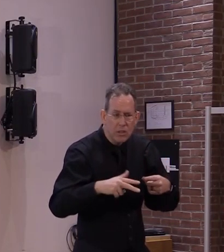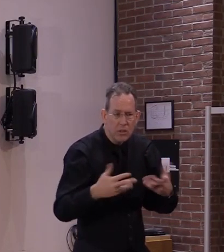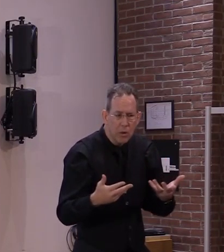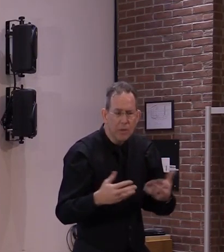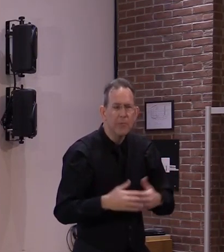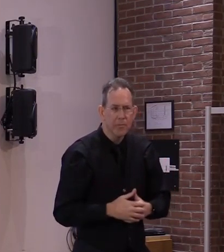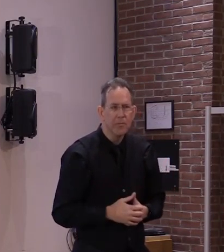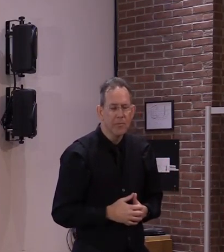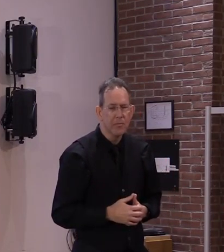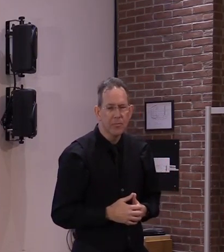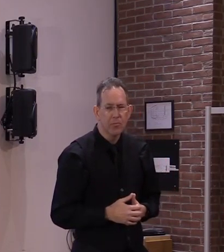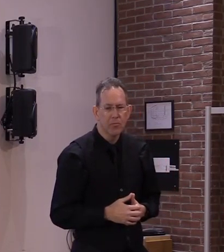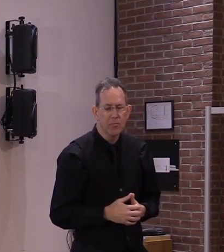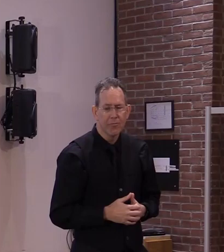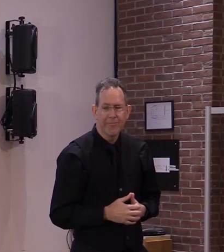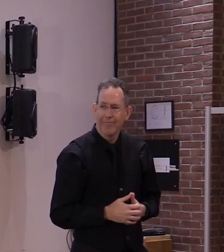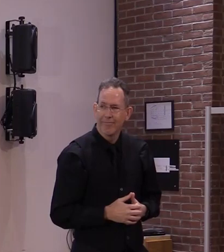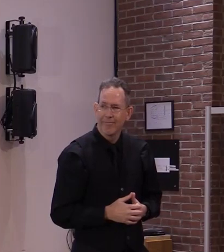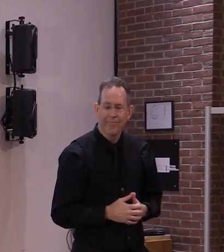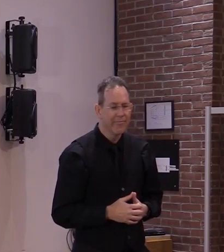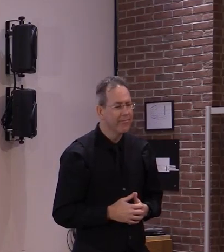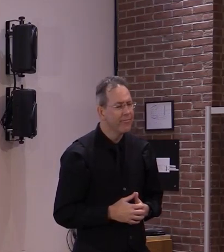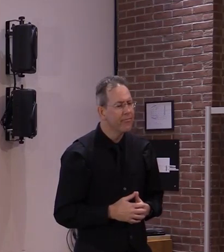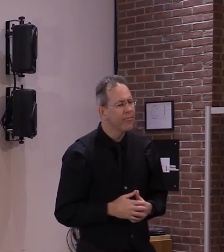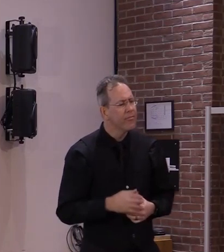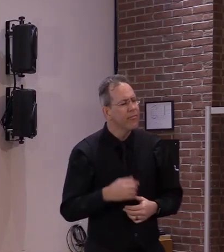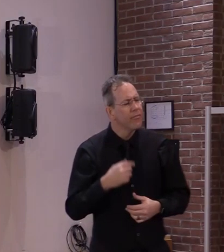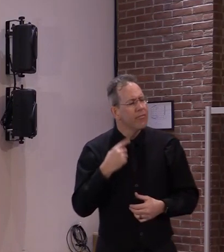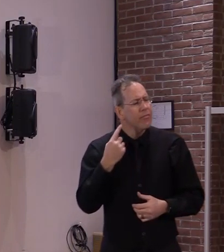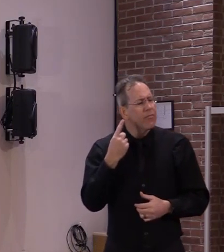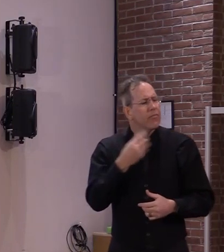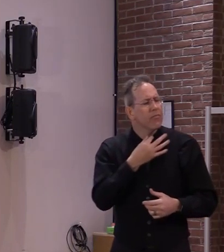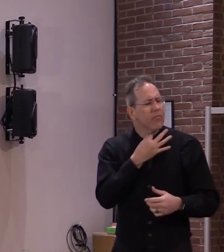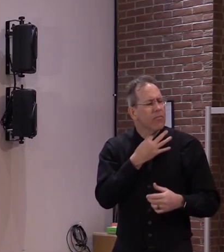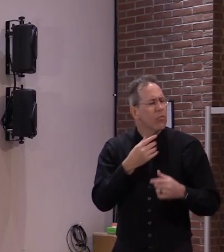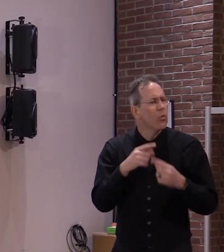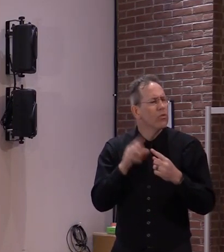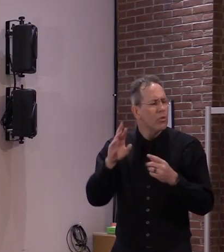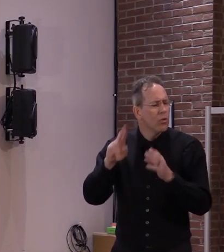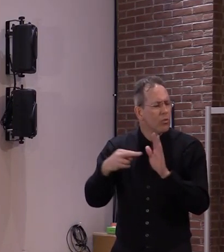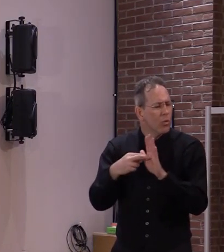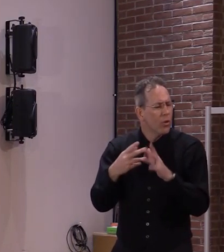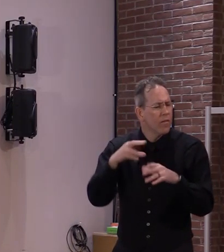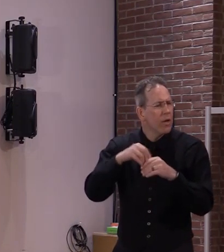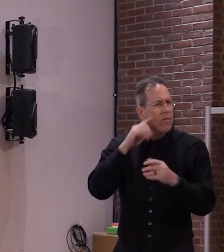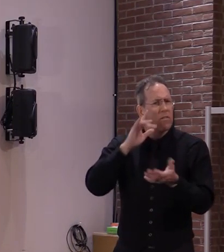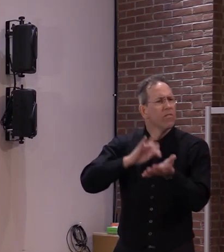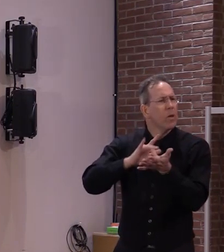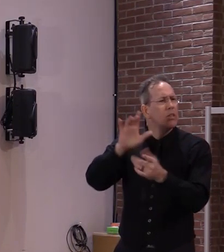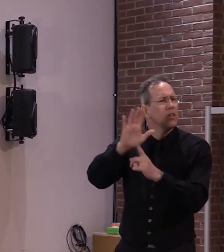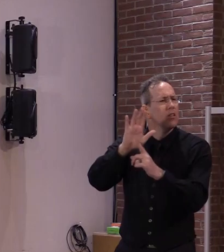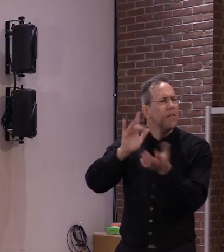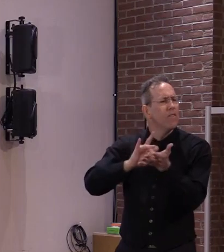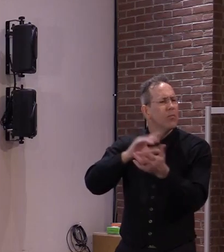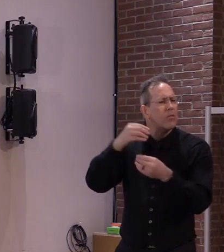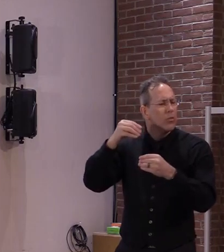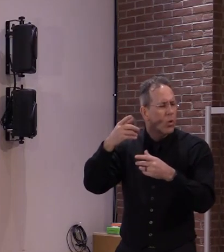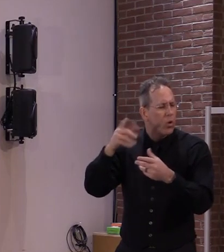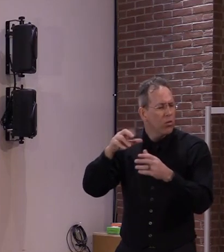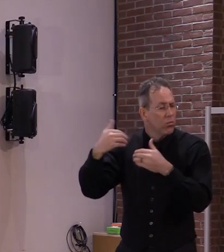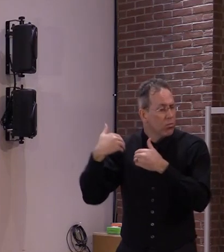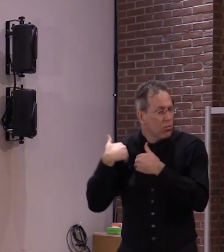it preferable to, you know, to try to go through Walgreens versus the stateside, or what's your guidance there? Well, I mean, the guidance